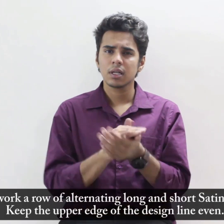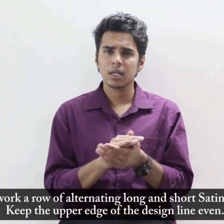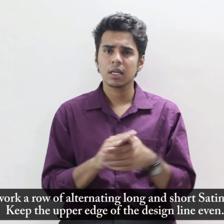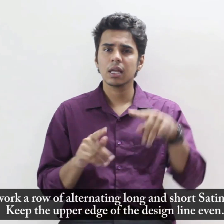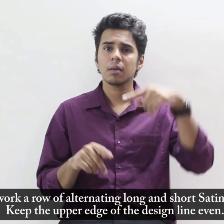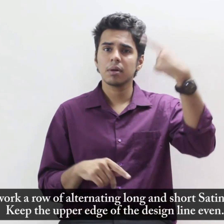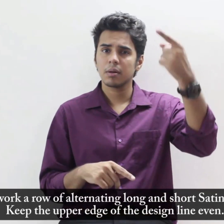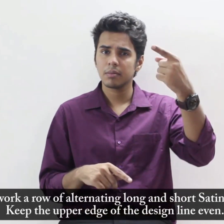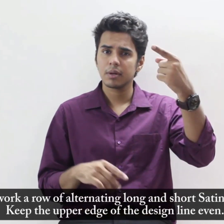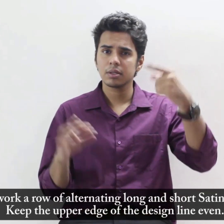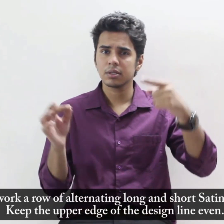even.